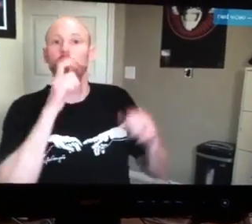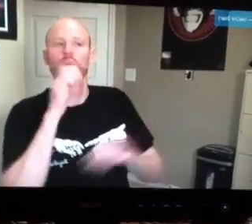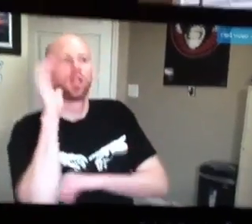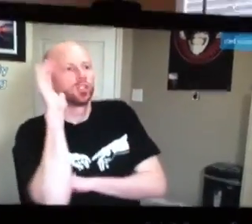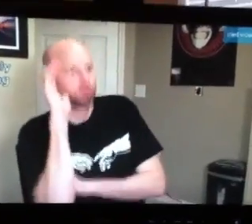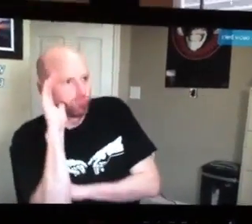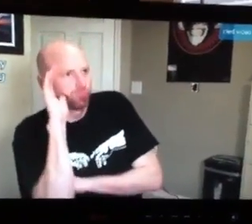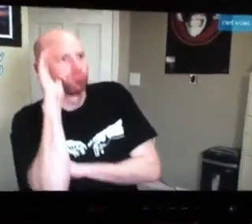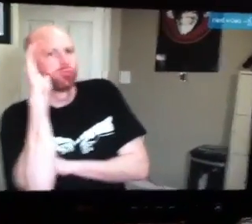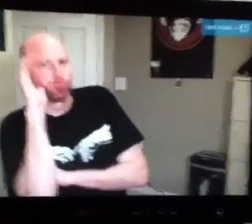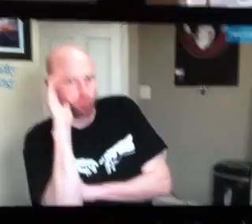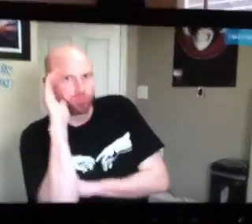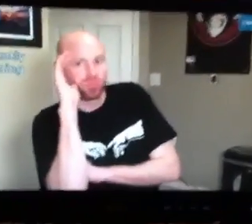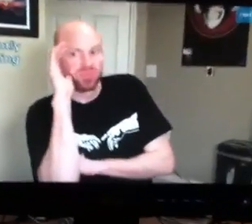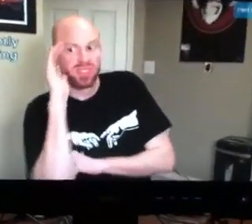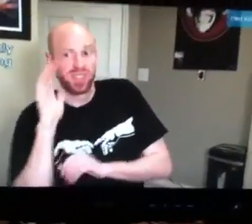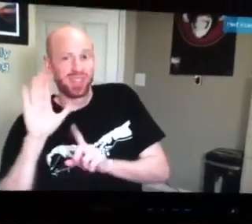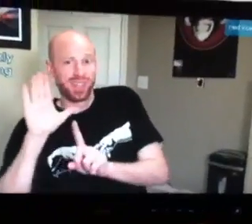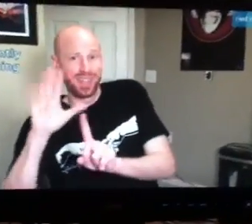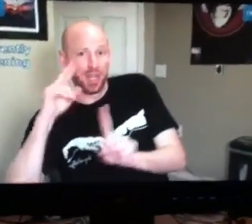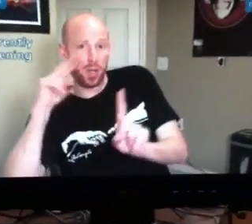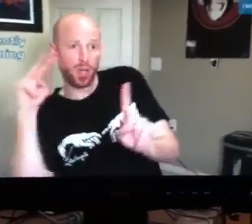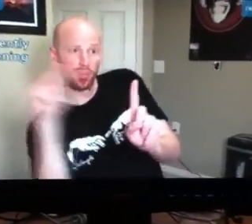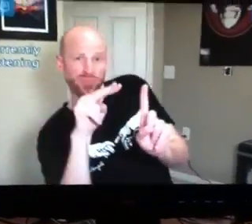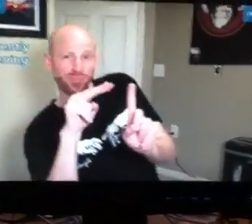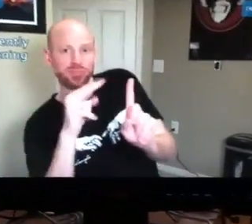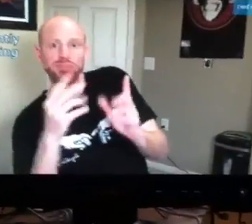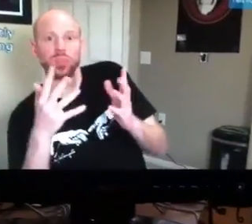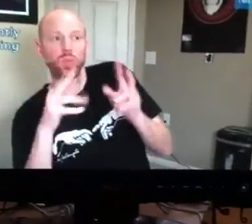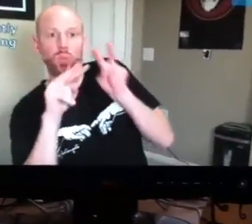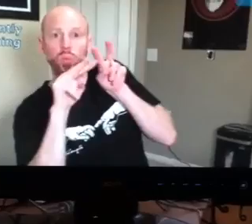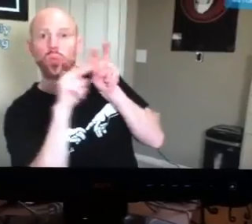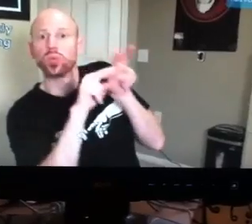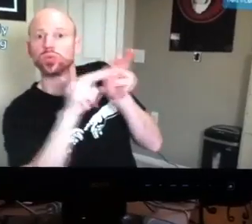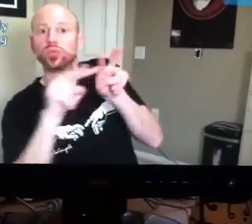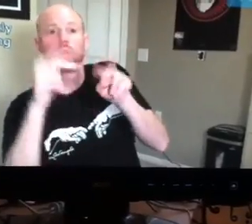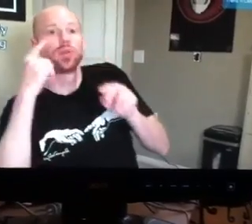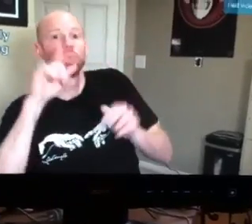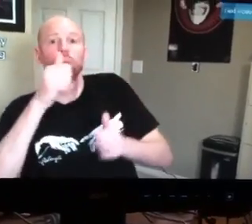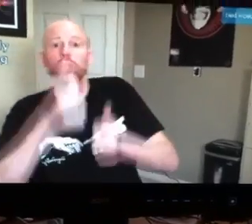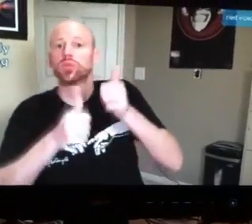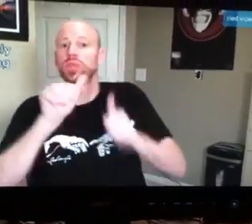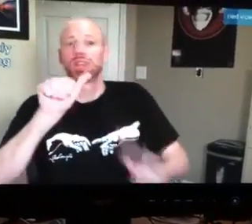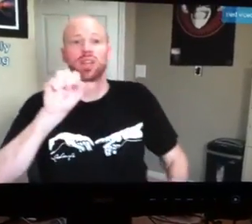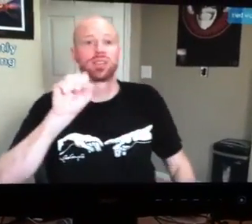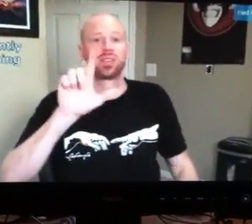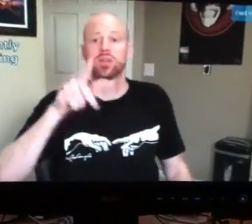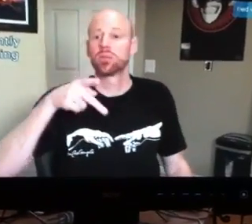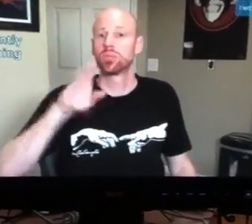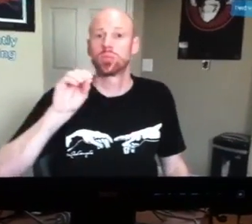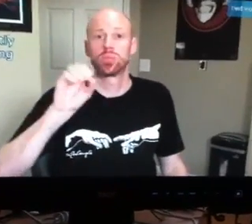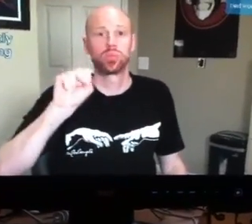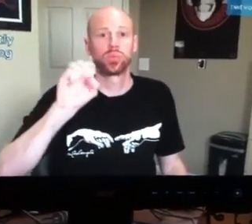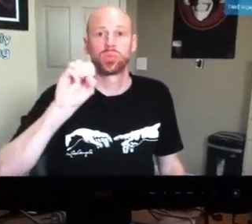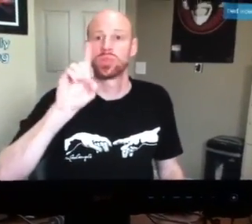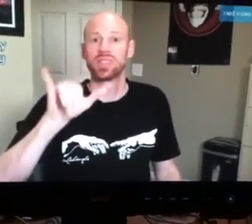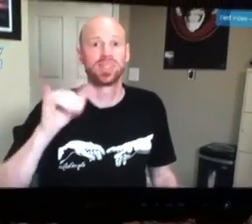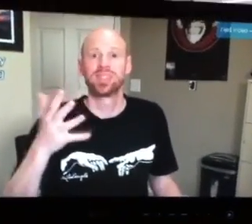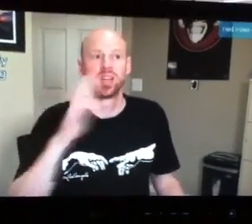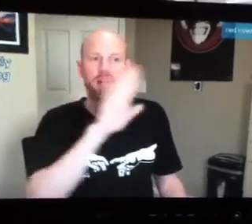So first we'll be discussing the listener's perspective, and this is the person who's not signing. Again, they're going to be watching the listener, or watching the signer, excuse